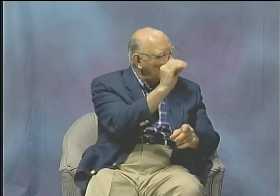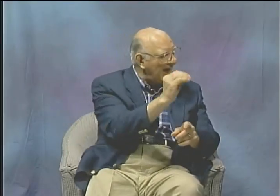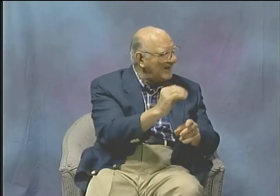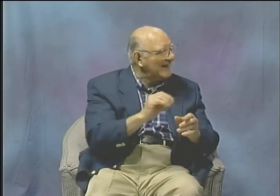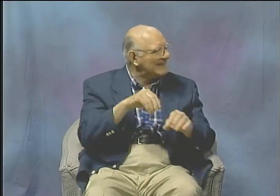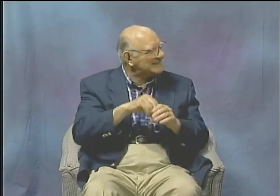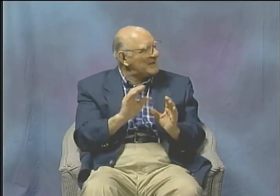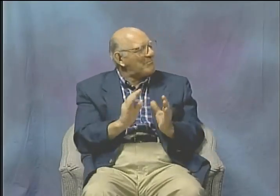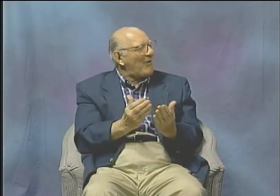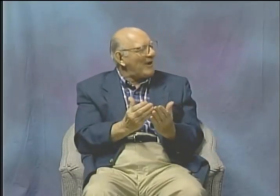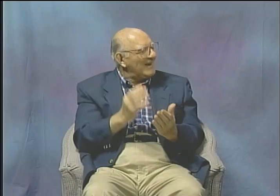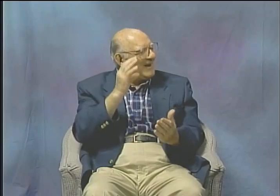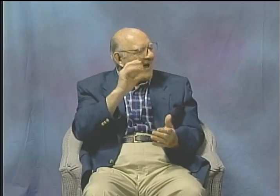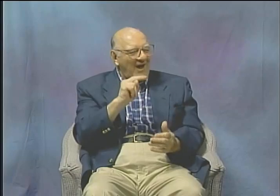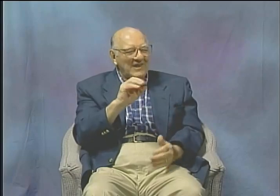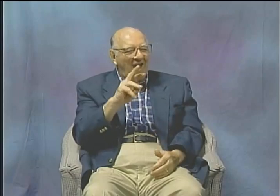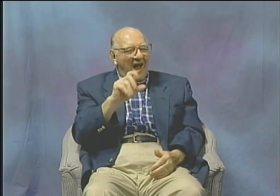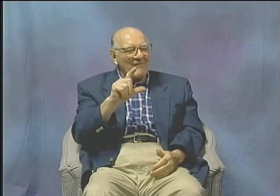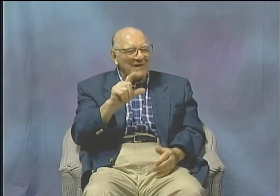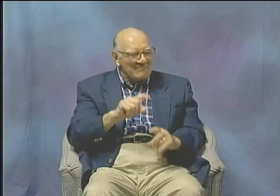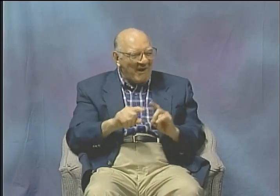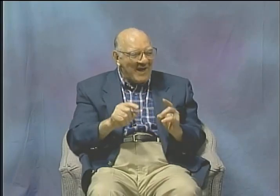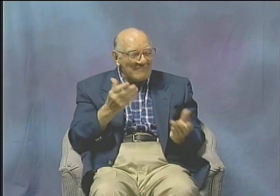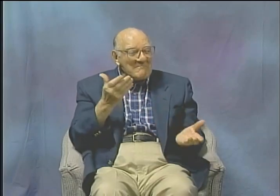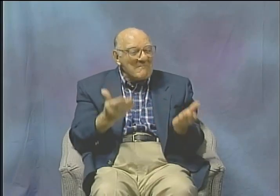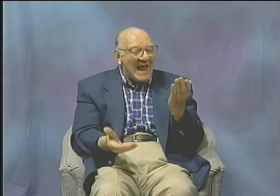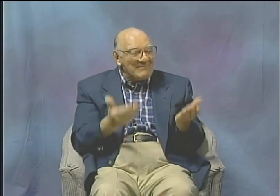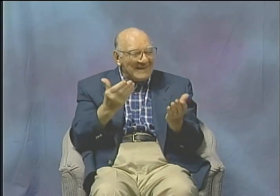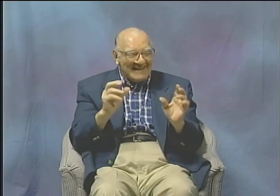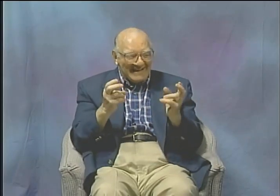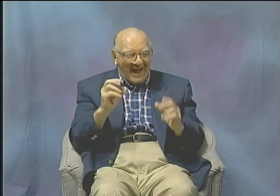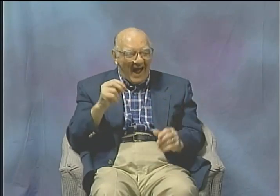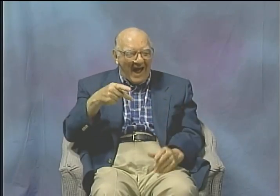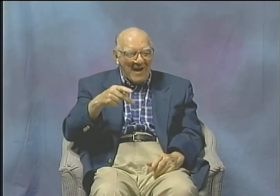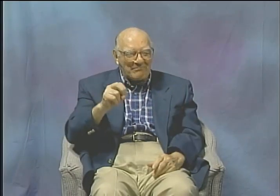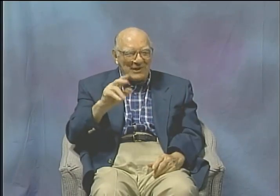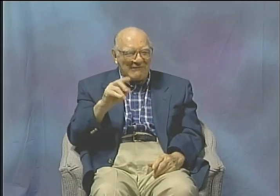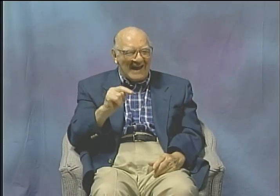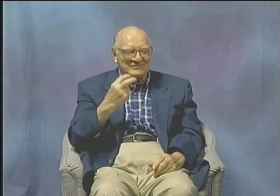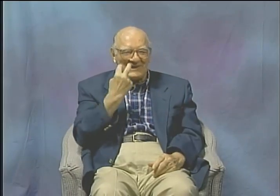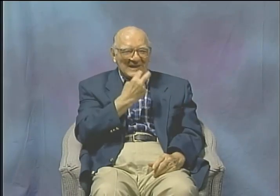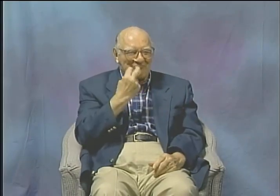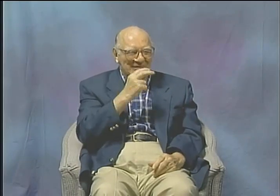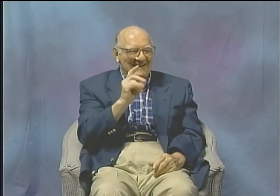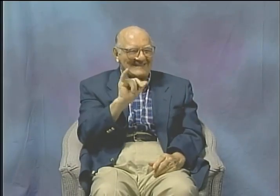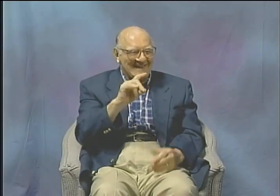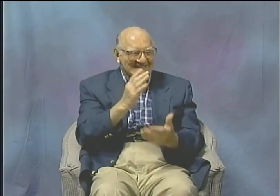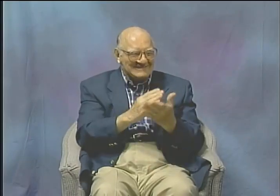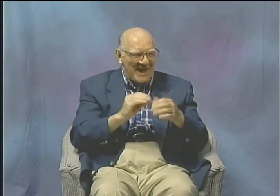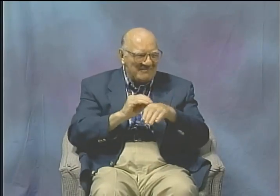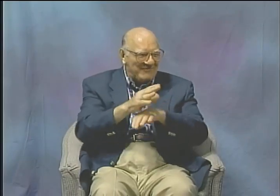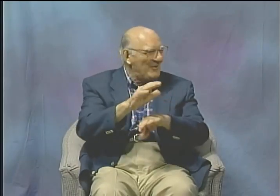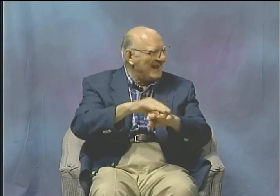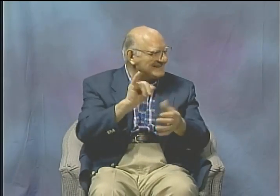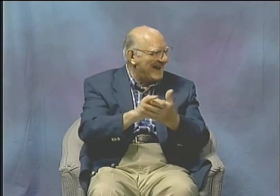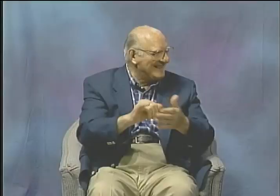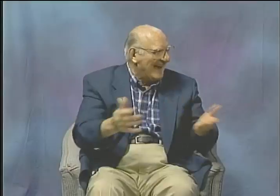men. It's in the book, a novel, but maybe Operation Lipread did some influence on that.